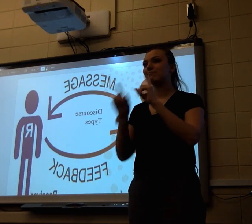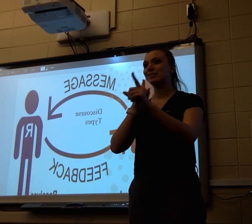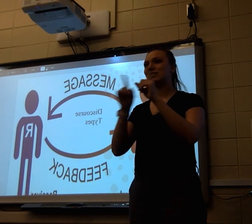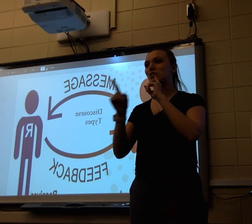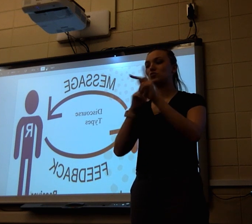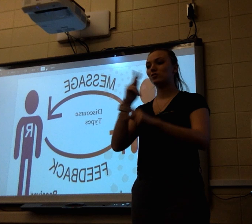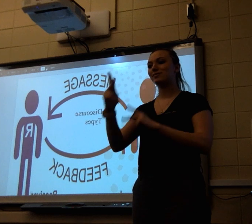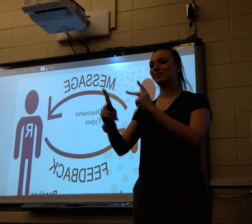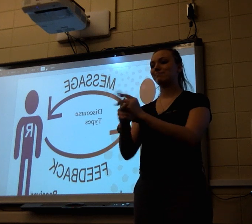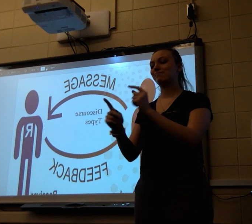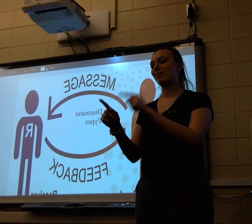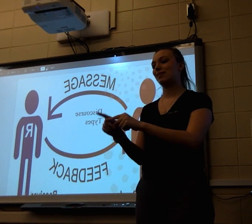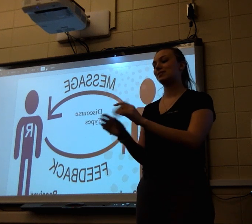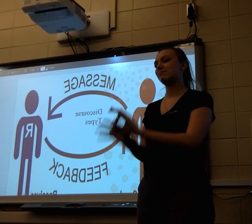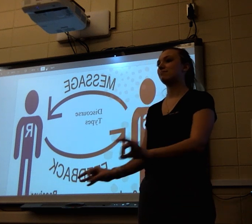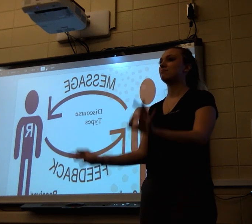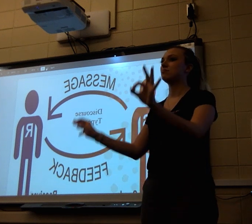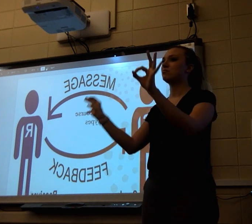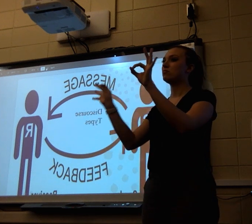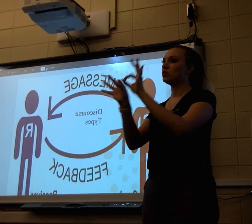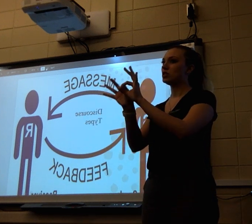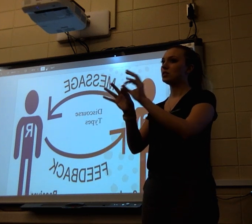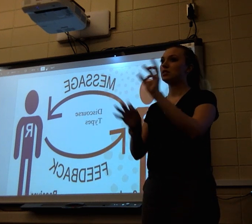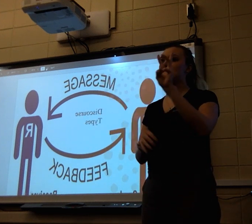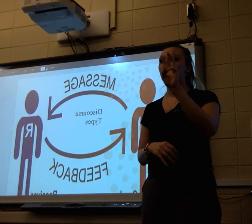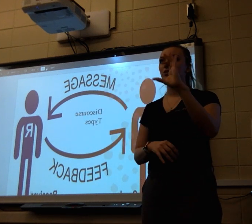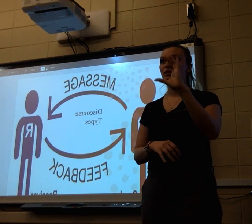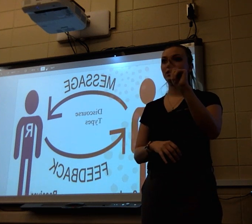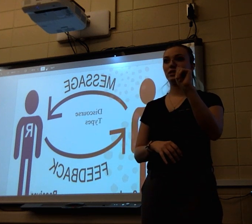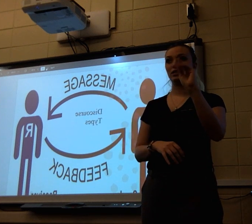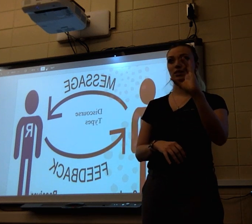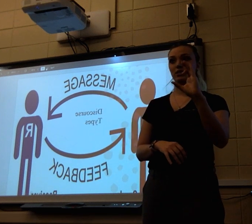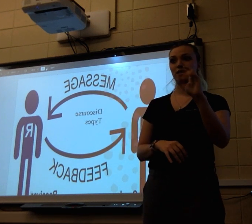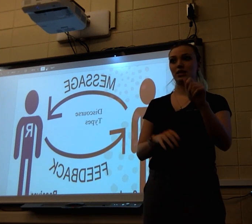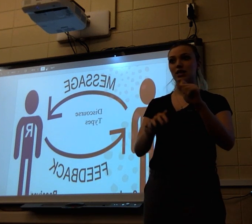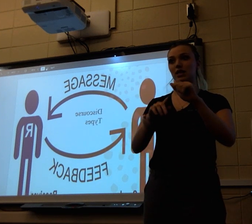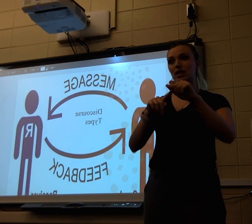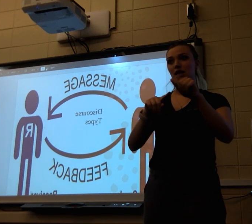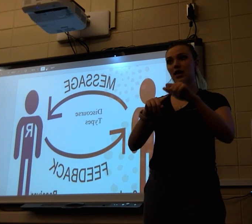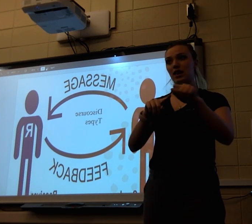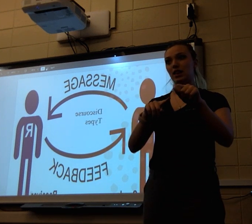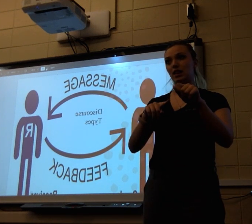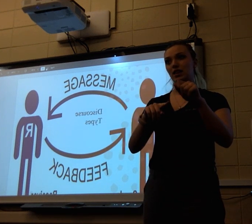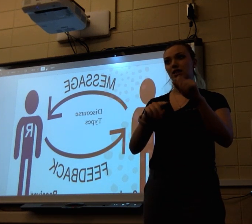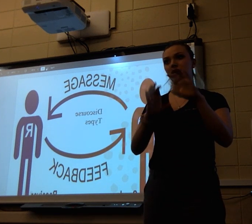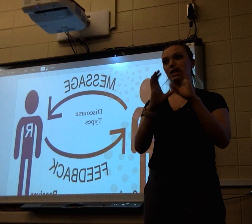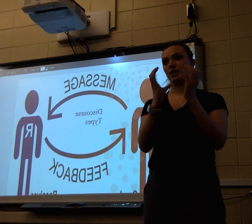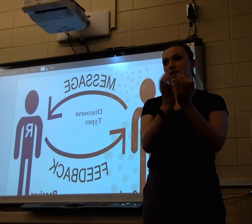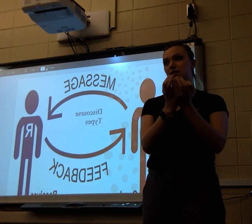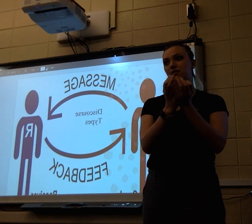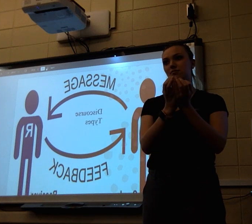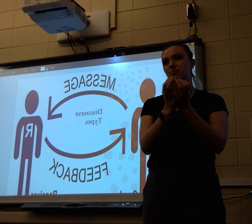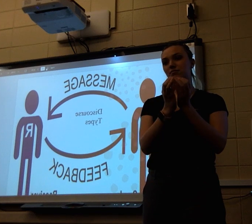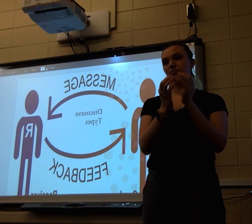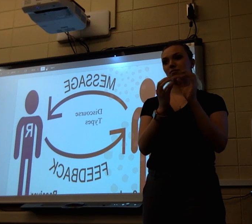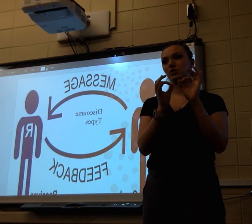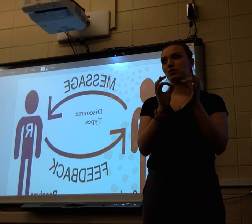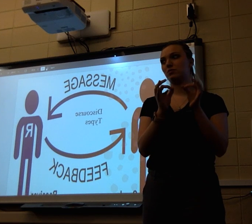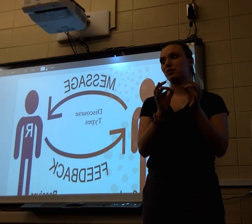Your WCTC is a mix of explanatory and procedural, right? So procedural, what are some